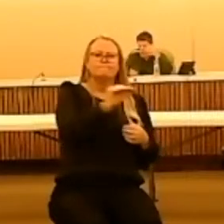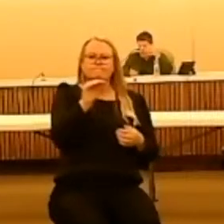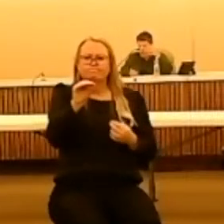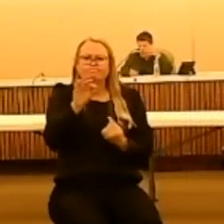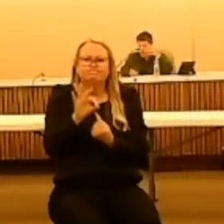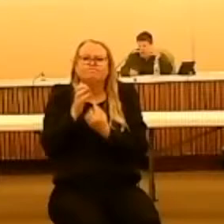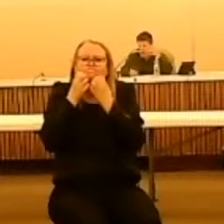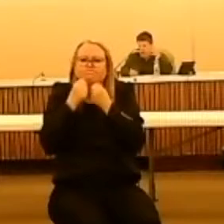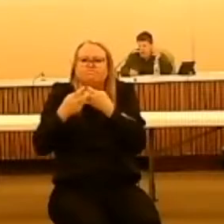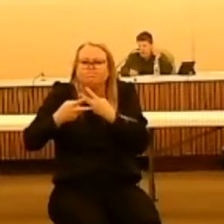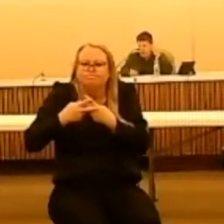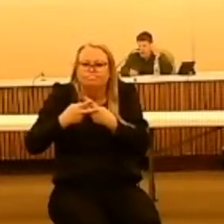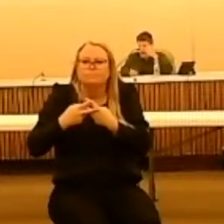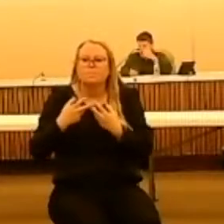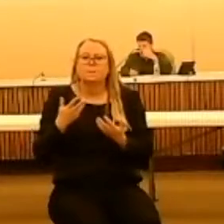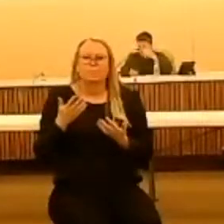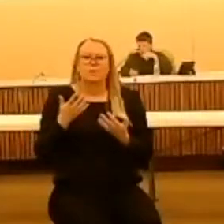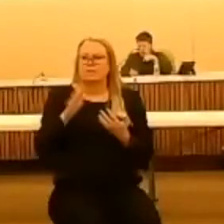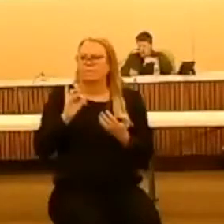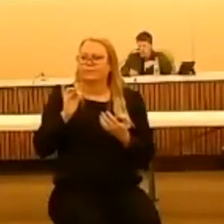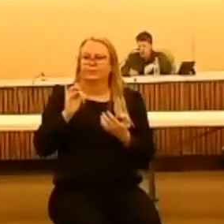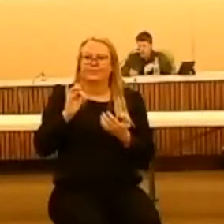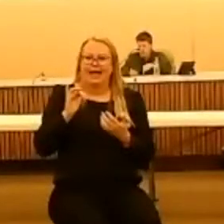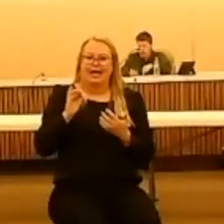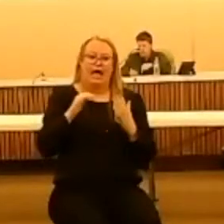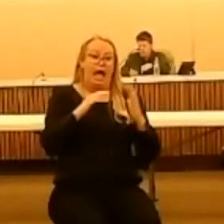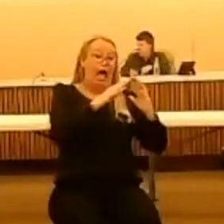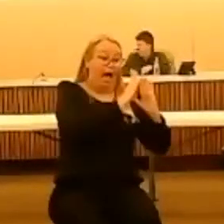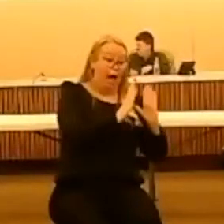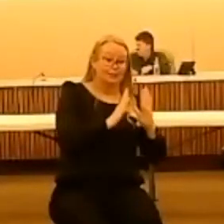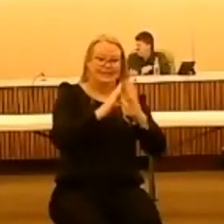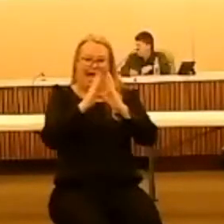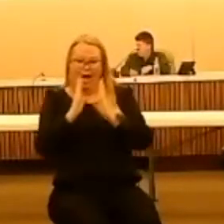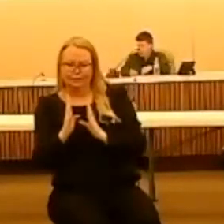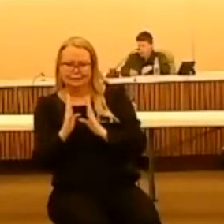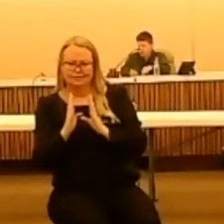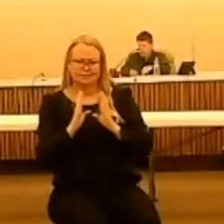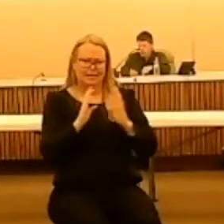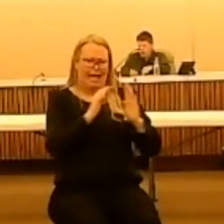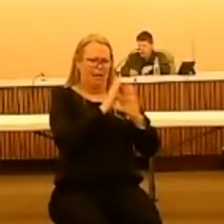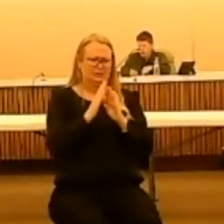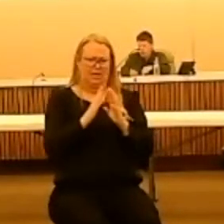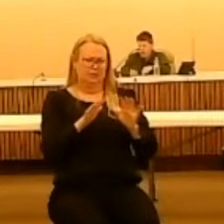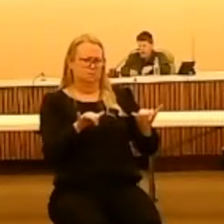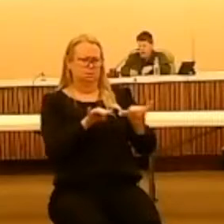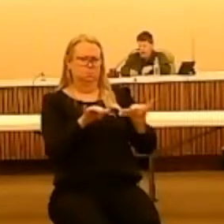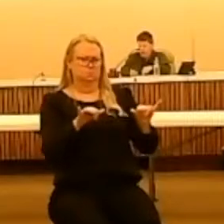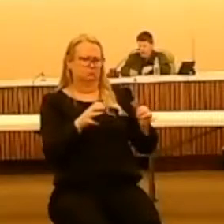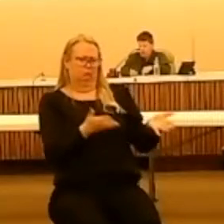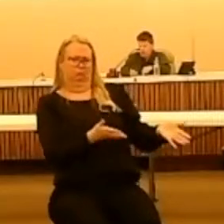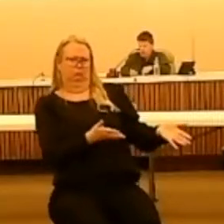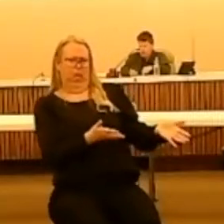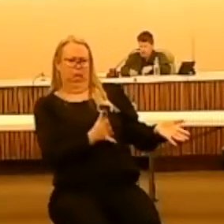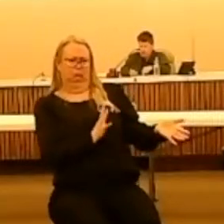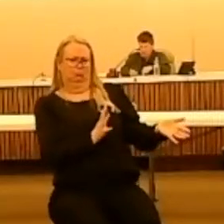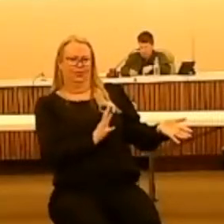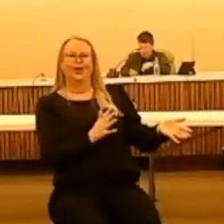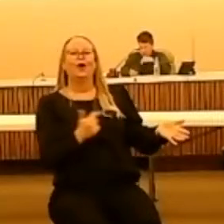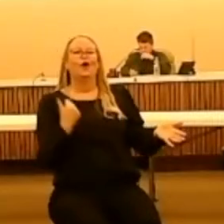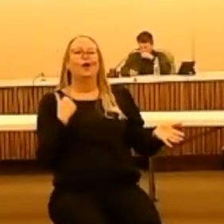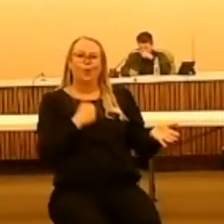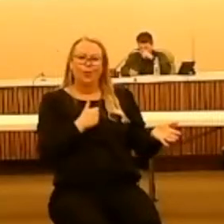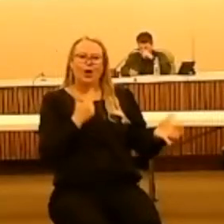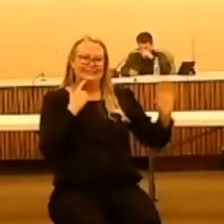building multi-dwelling next to a house, it's multi-dwelling versus residential. We're saying to add into the